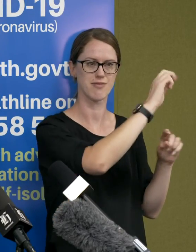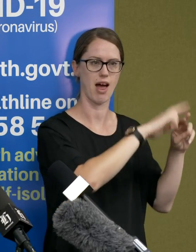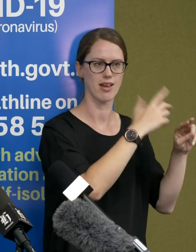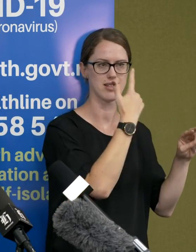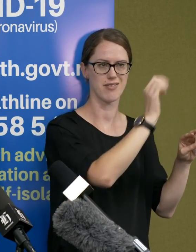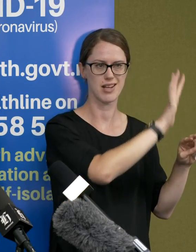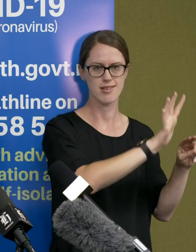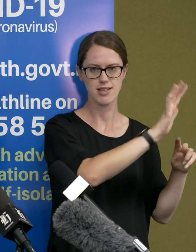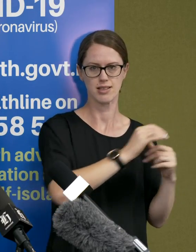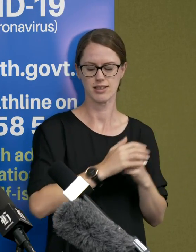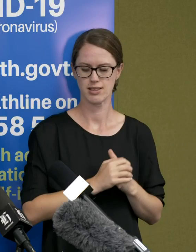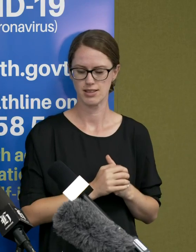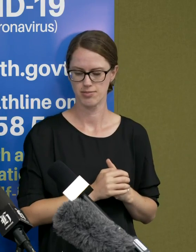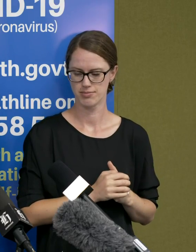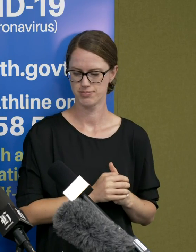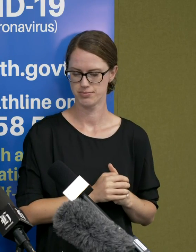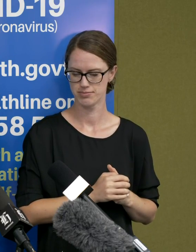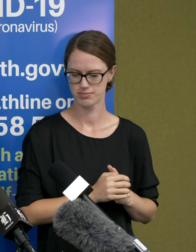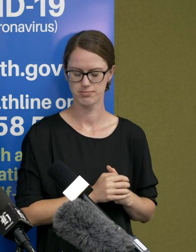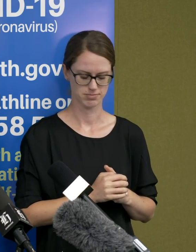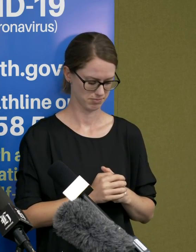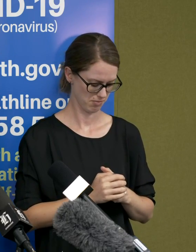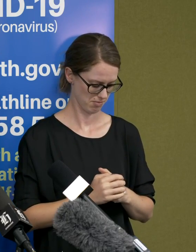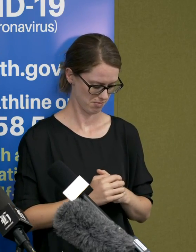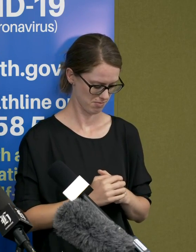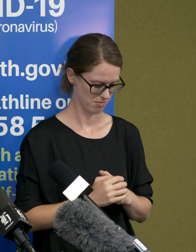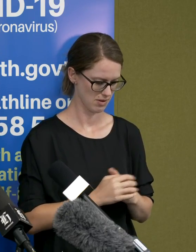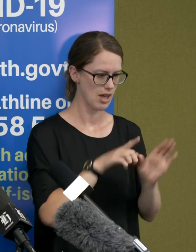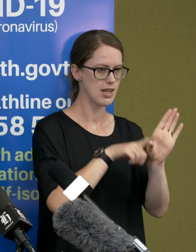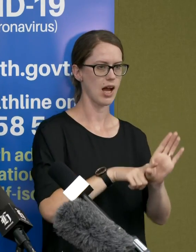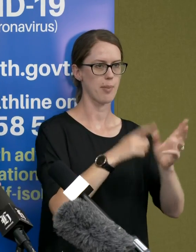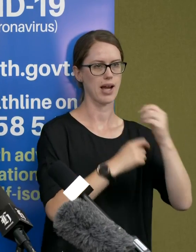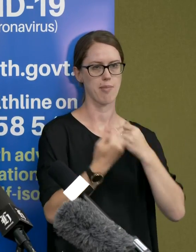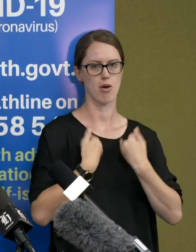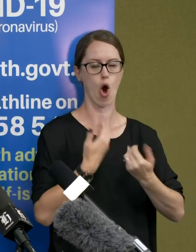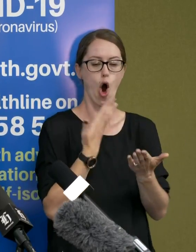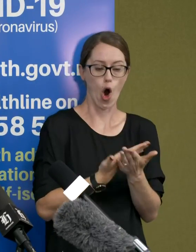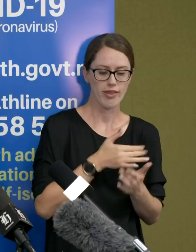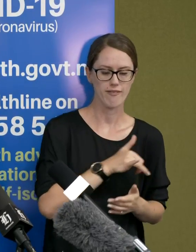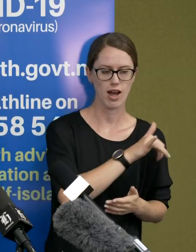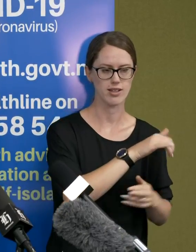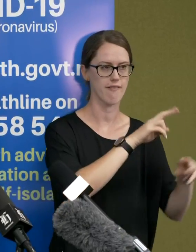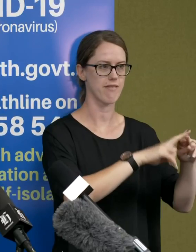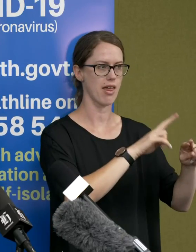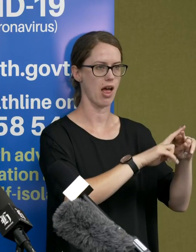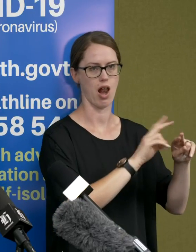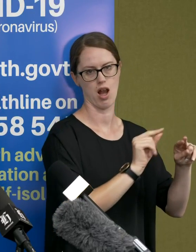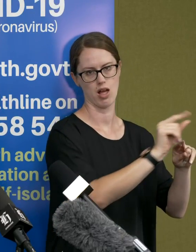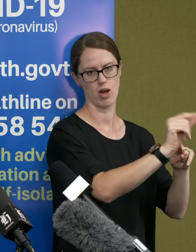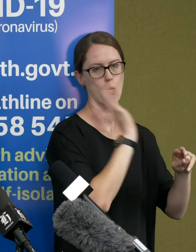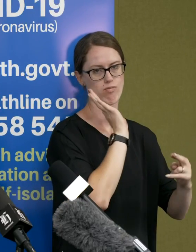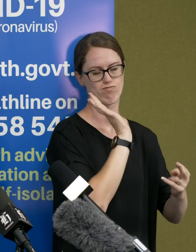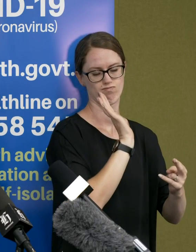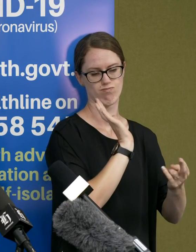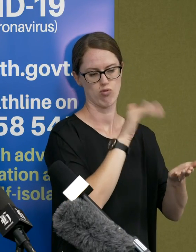70s. And again, the younger one became unwell on the flight, and the father actually after he had returned